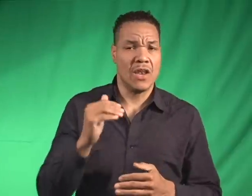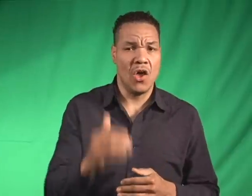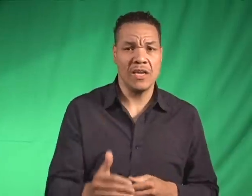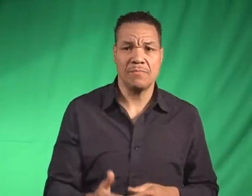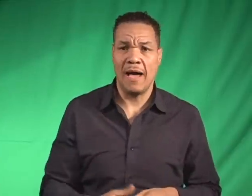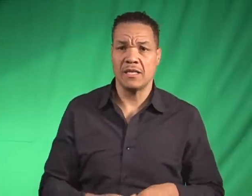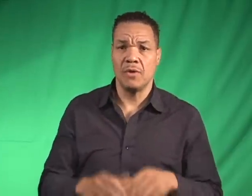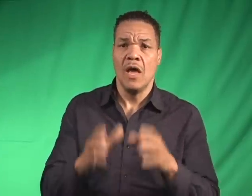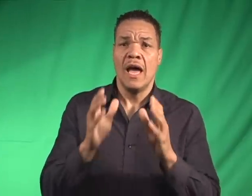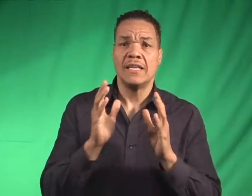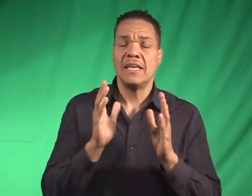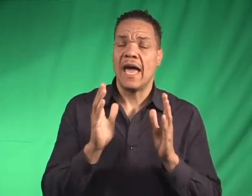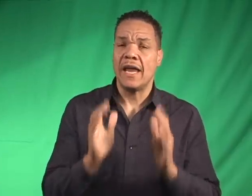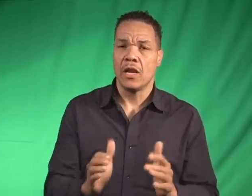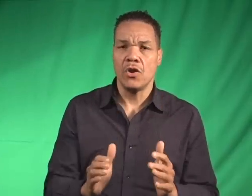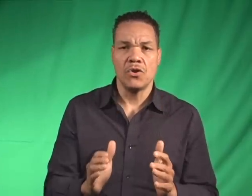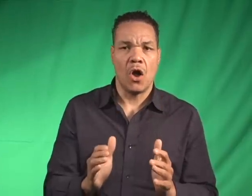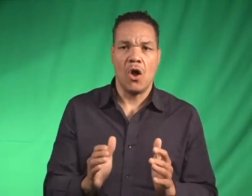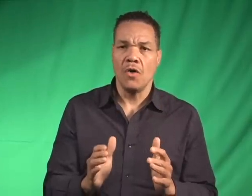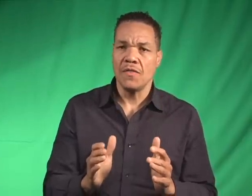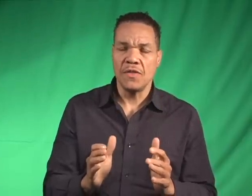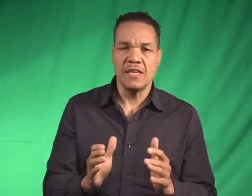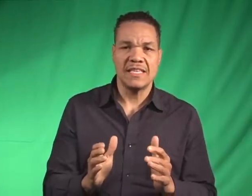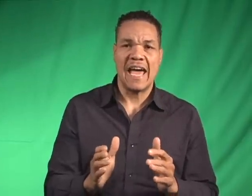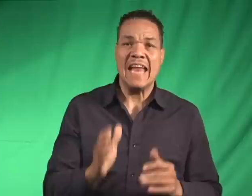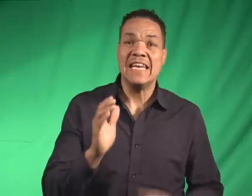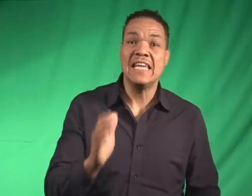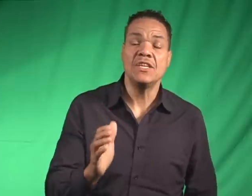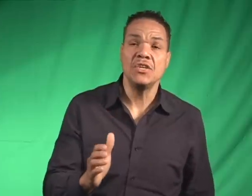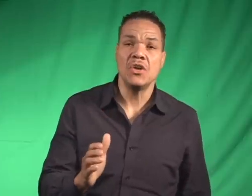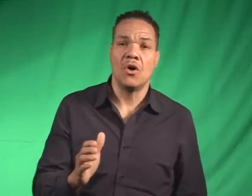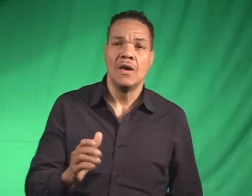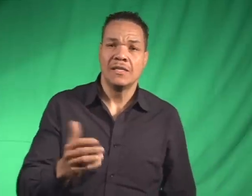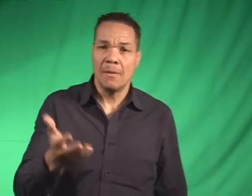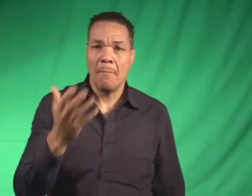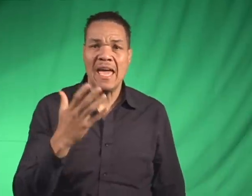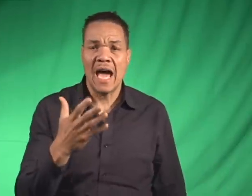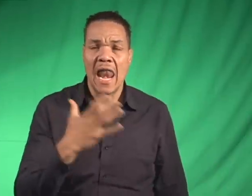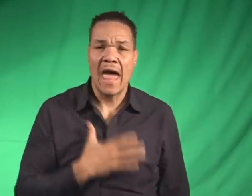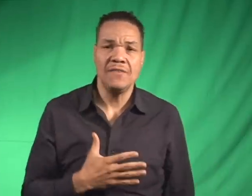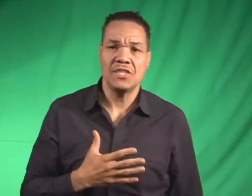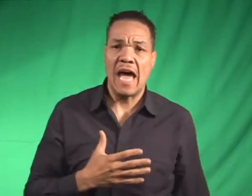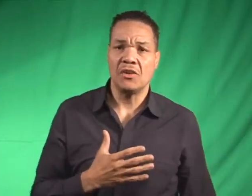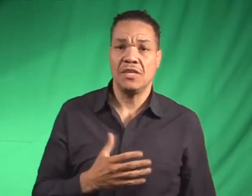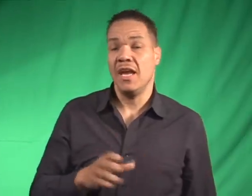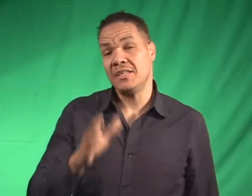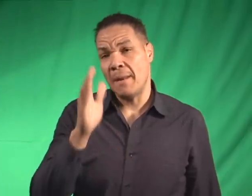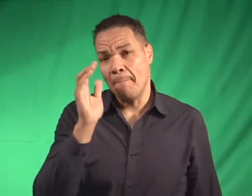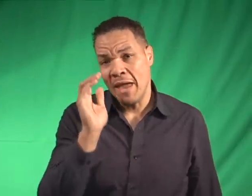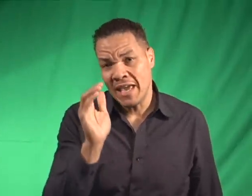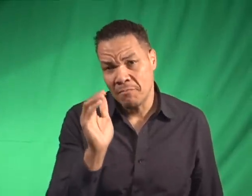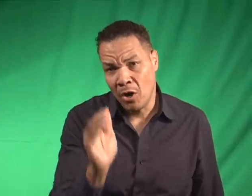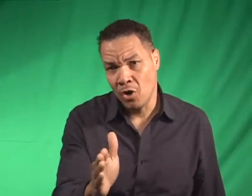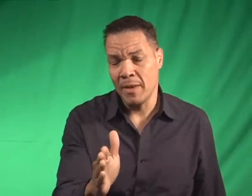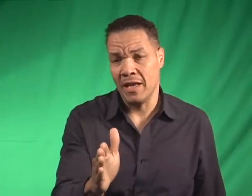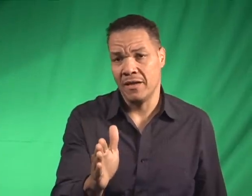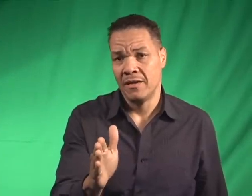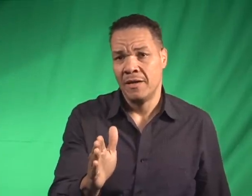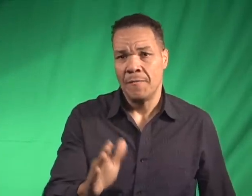long as possible until I had learned all the things that I needed to know to make a lifestyle change and make it permanent. And